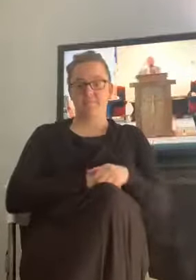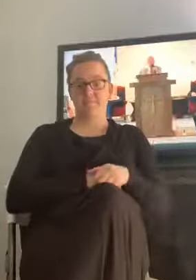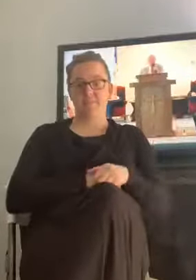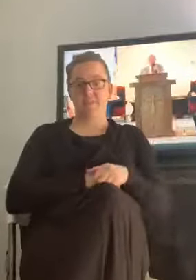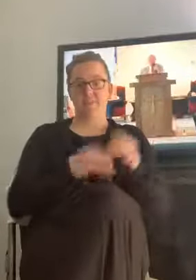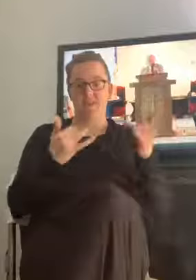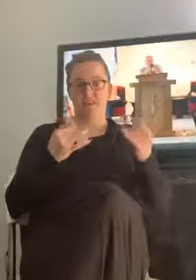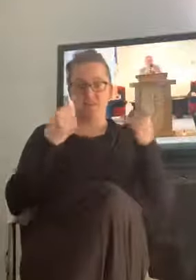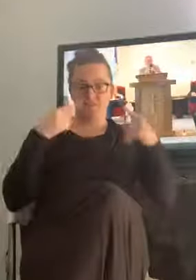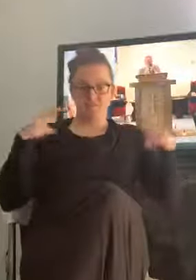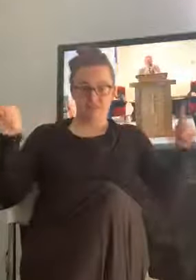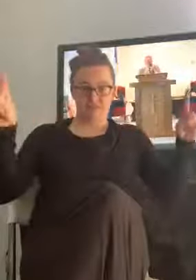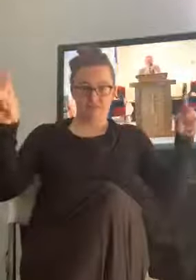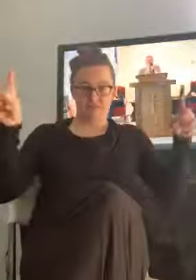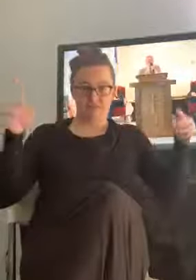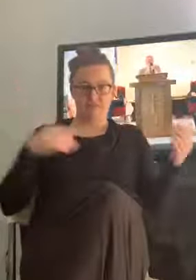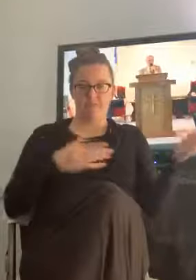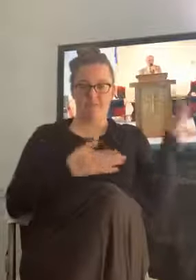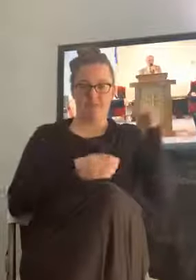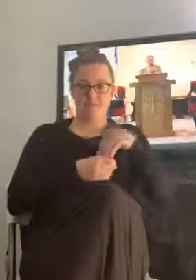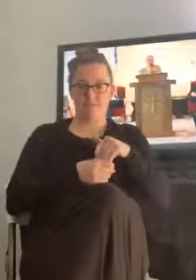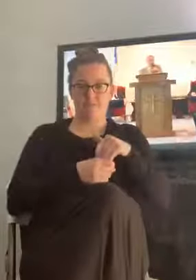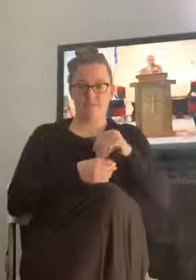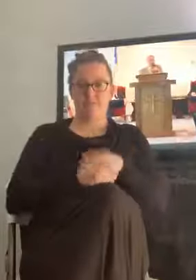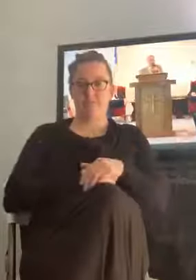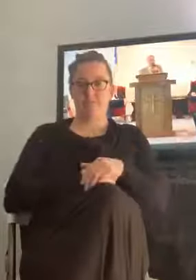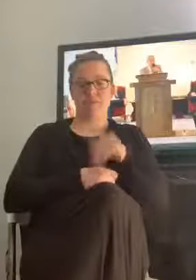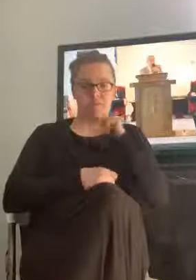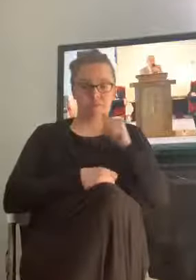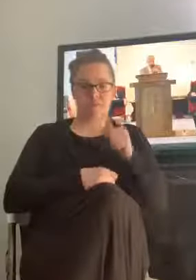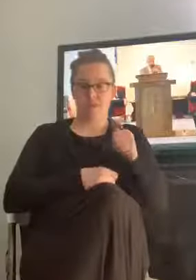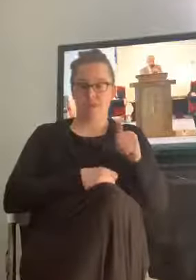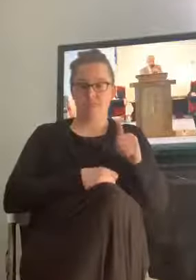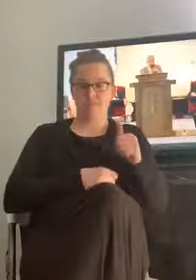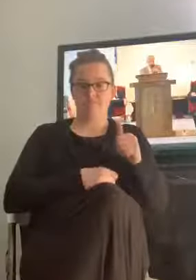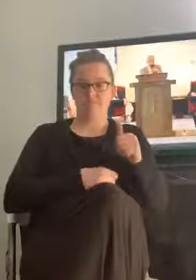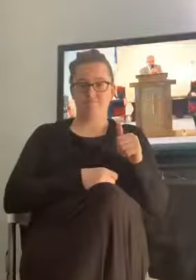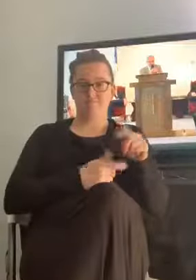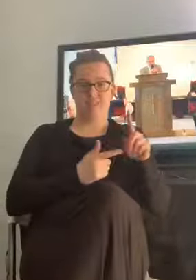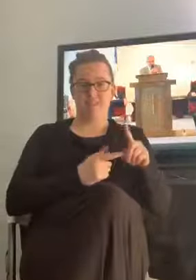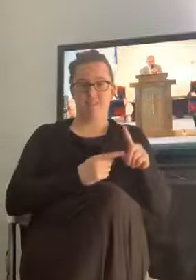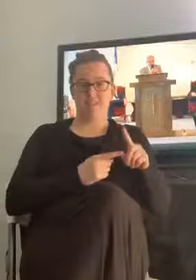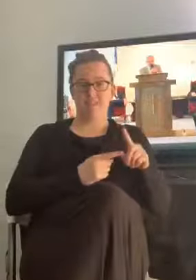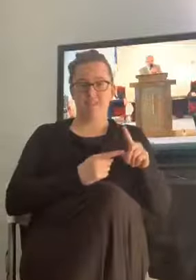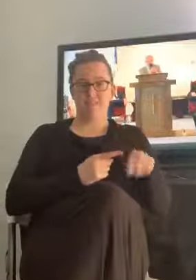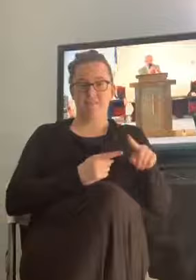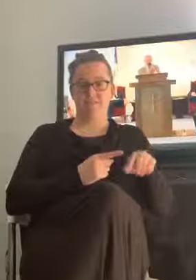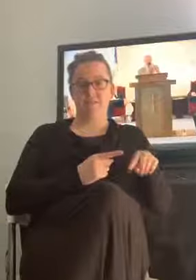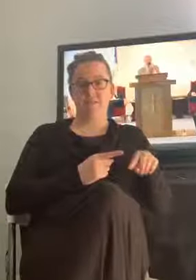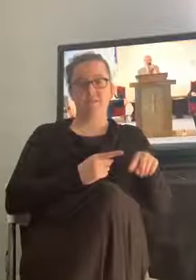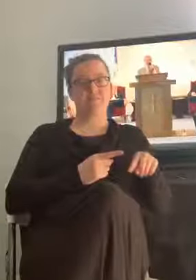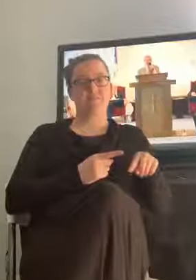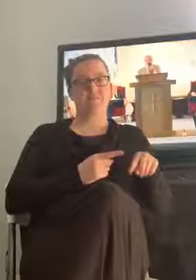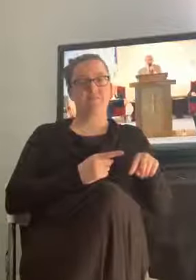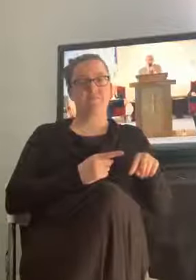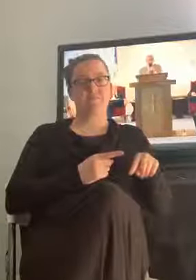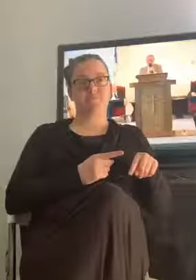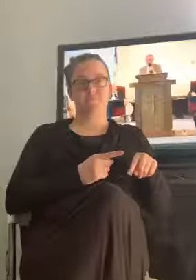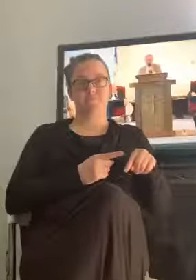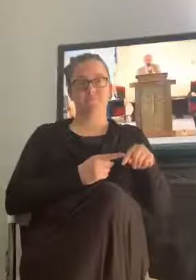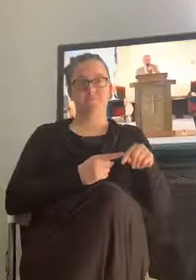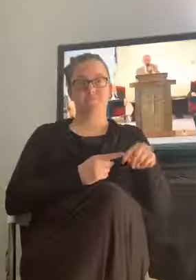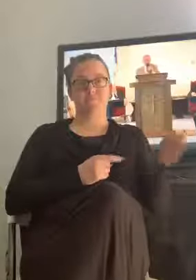triumphant entry was not technically his final entry into Jerusalem. But this entry